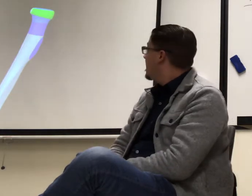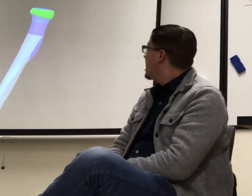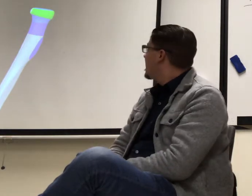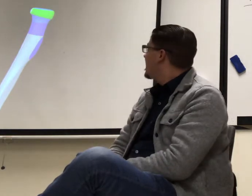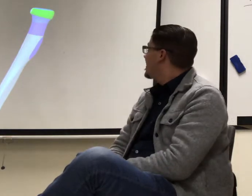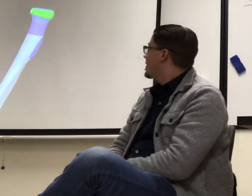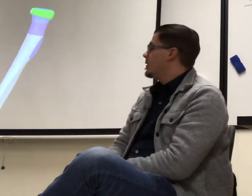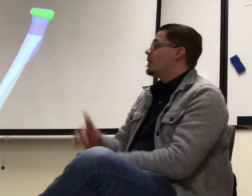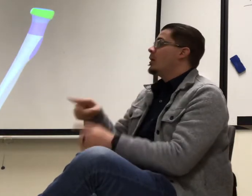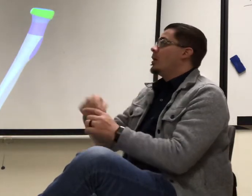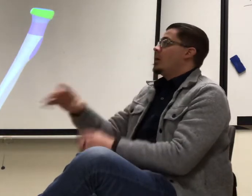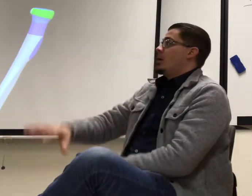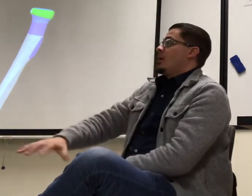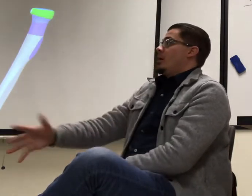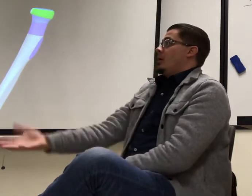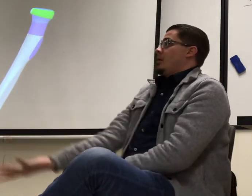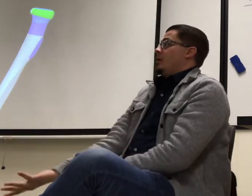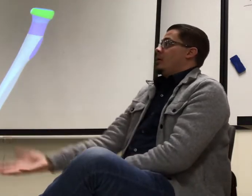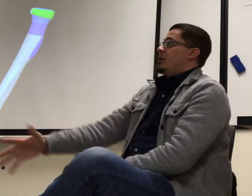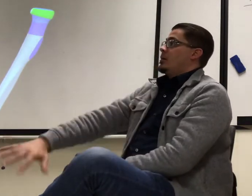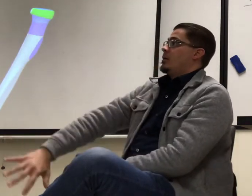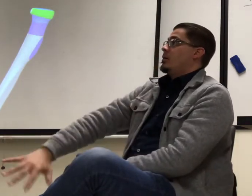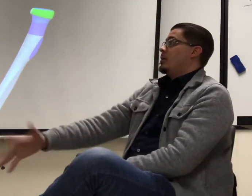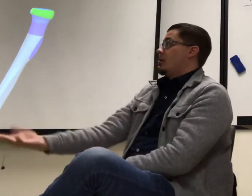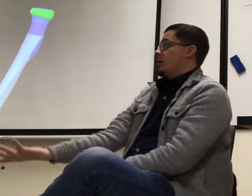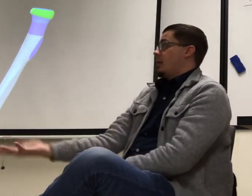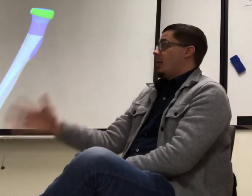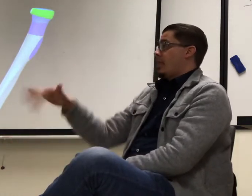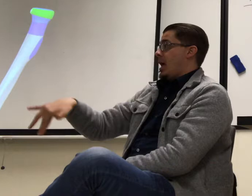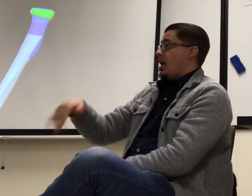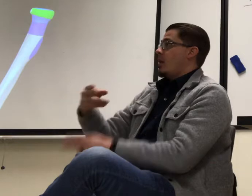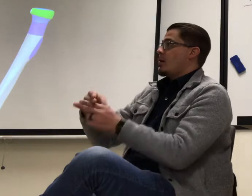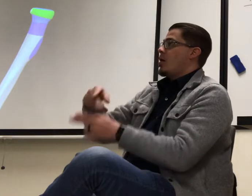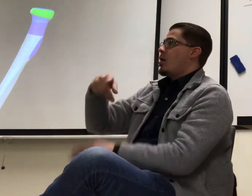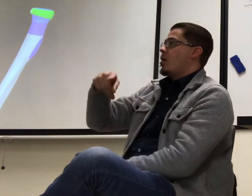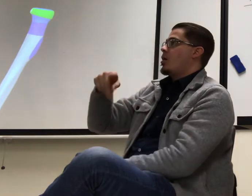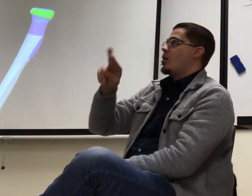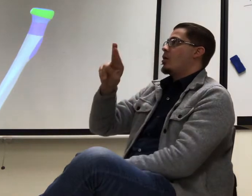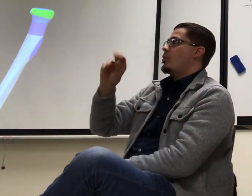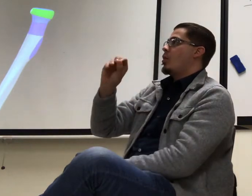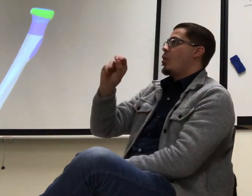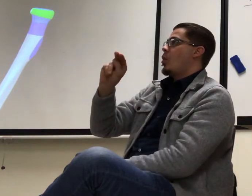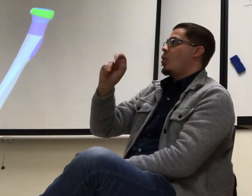And when it radiates, the movement is called pronation supination.